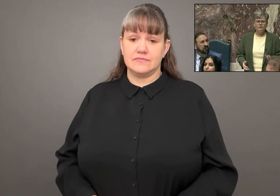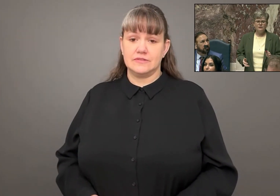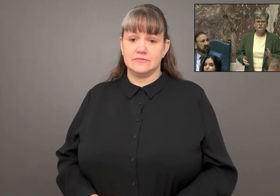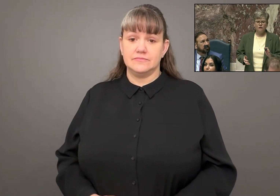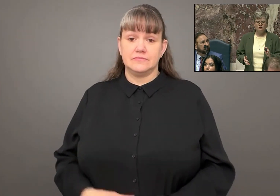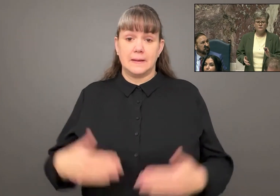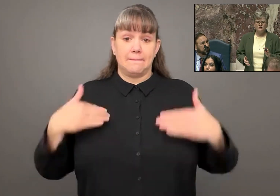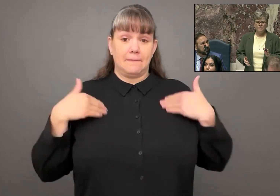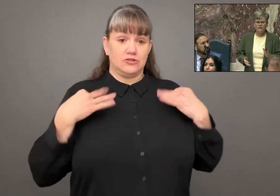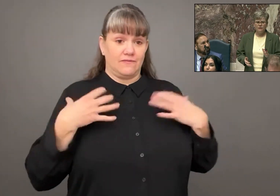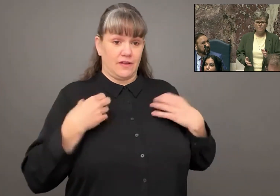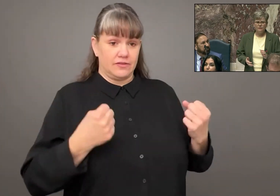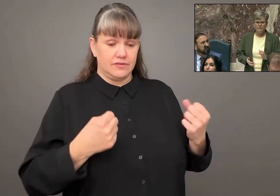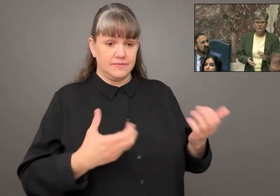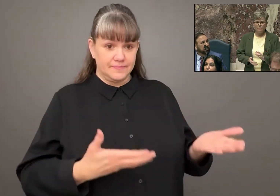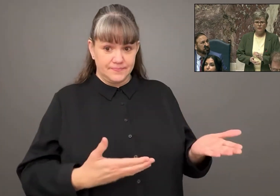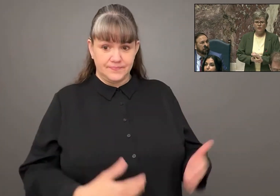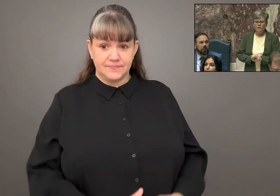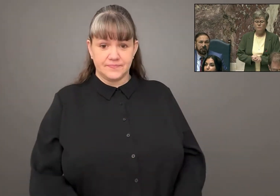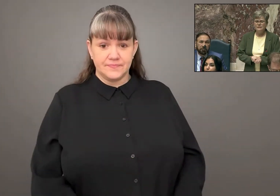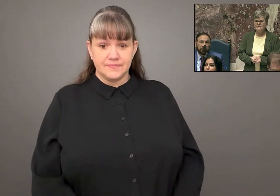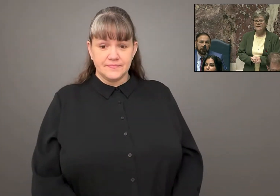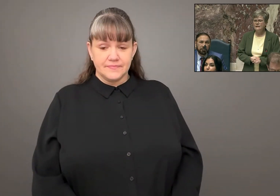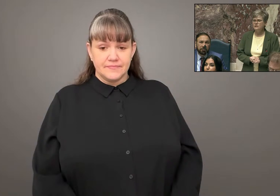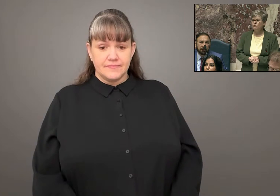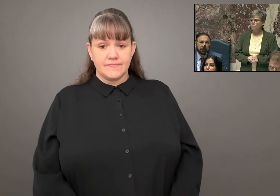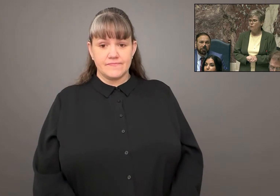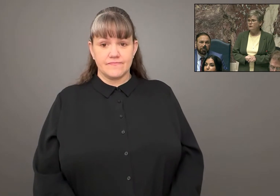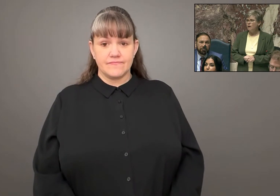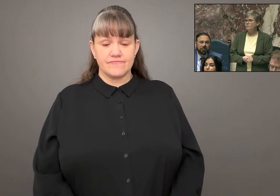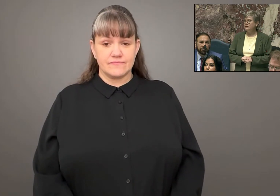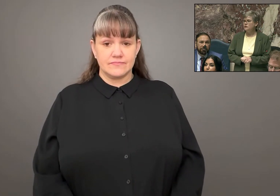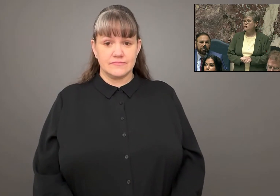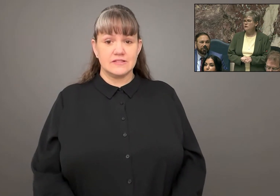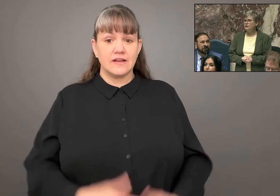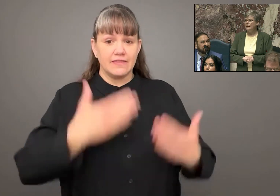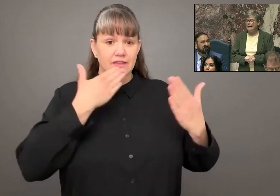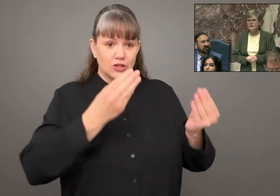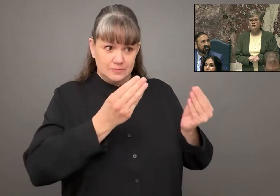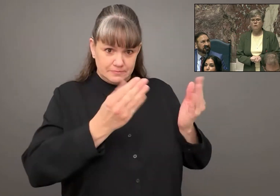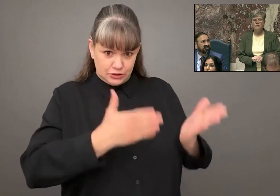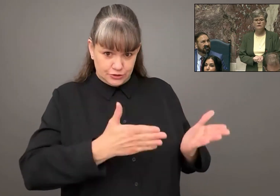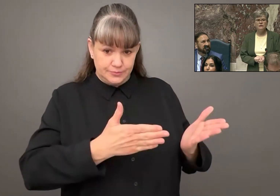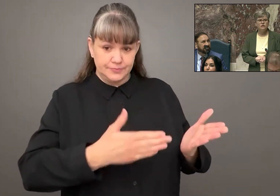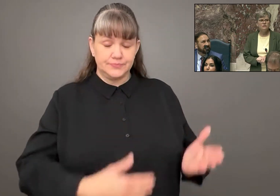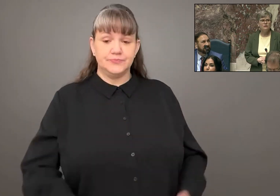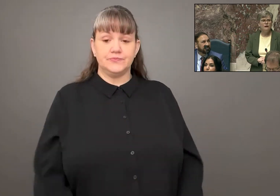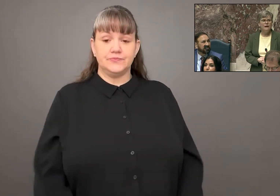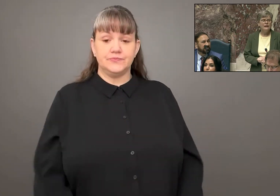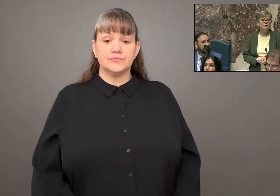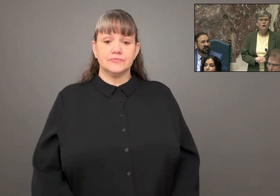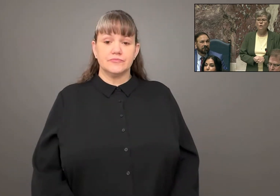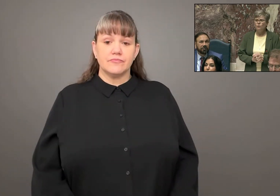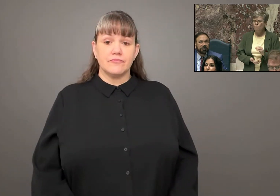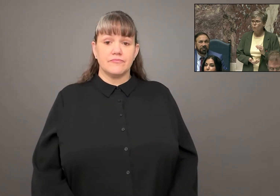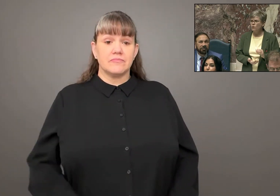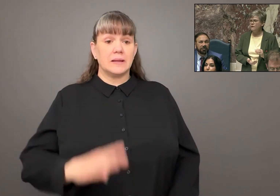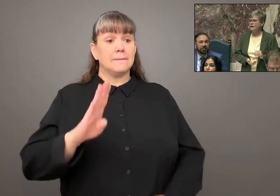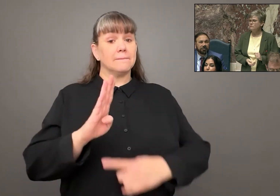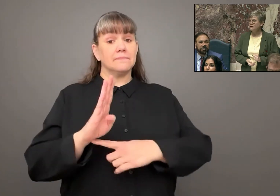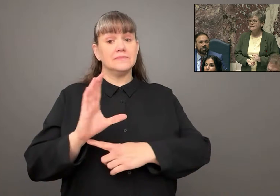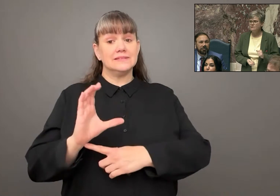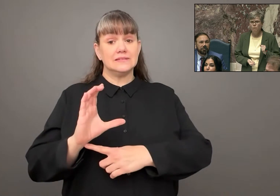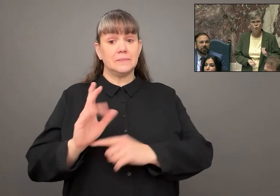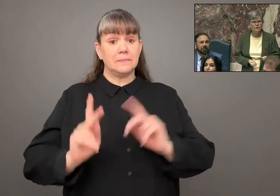Thank you very much, Honourable Speaker. BC has a growing population, an aging population, and we know more